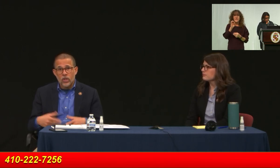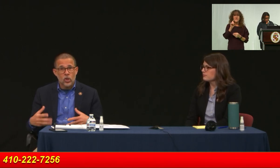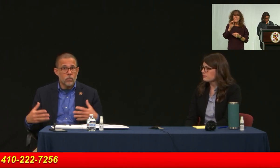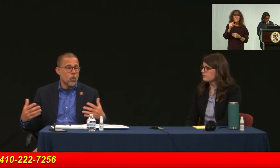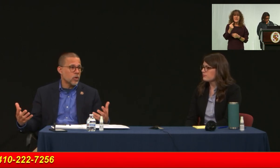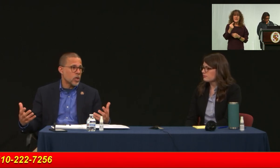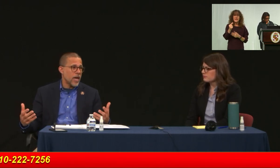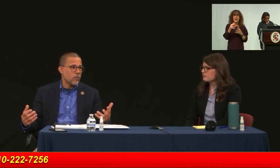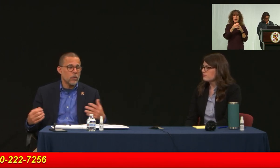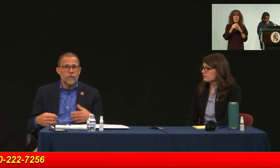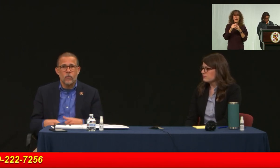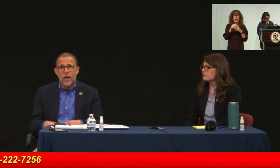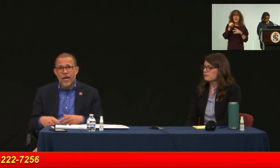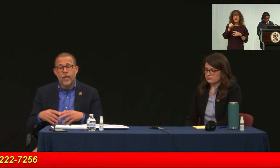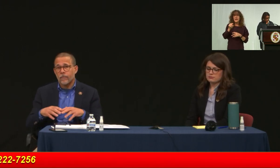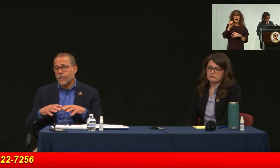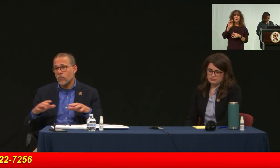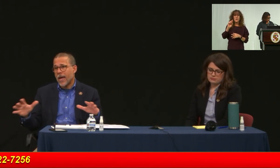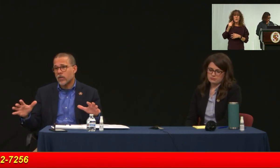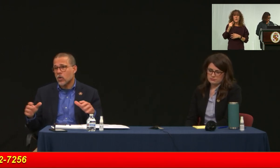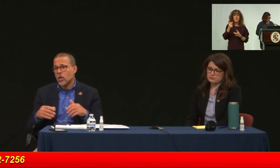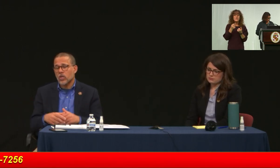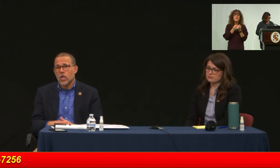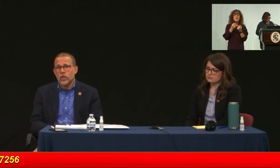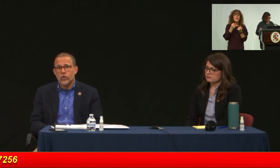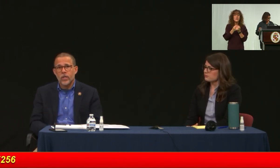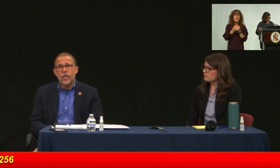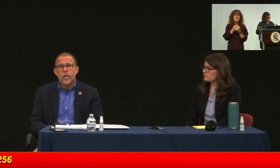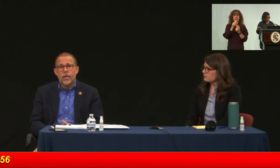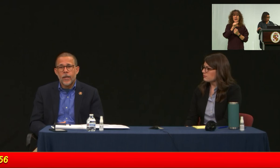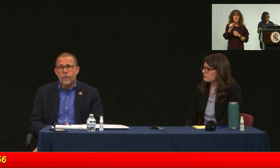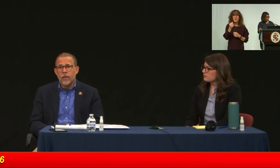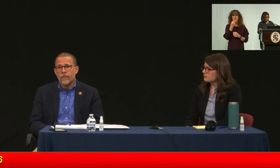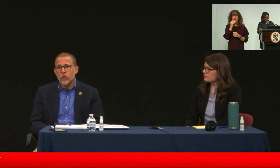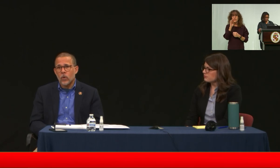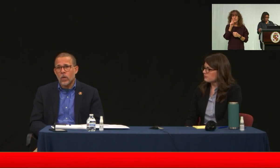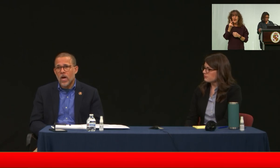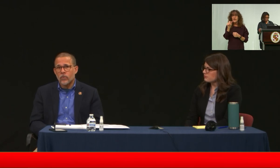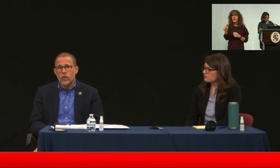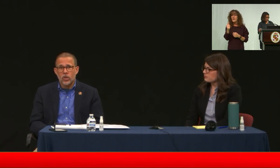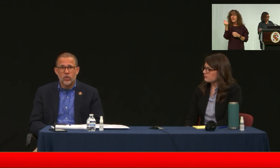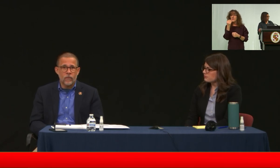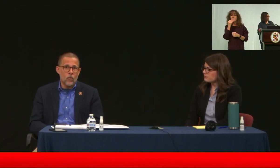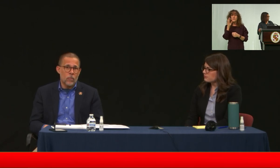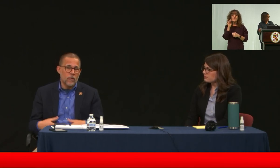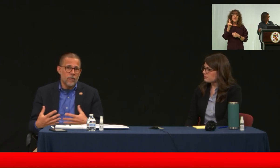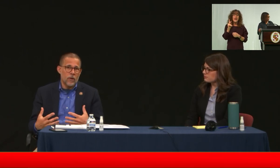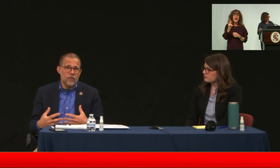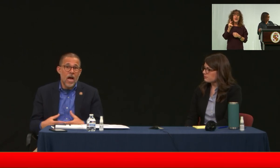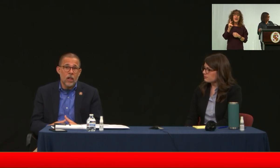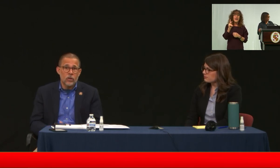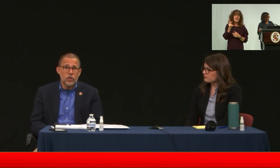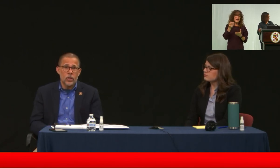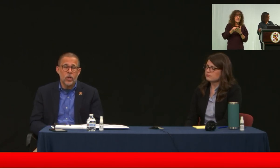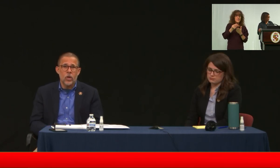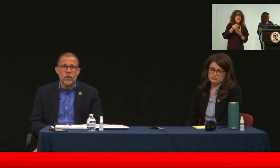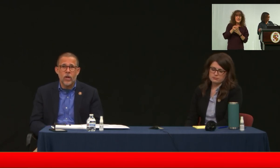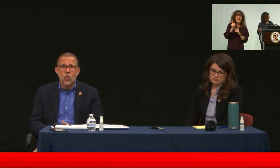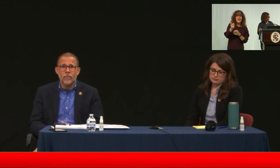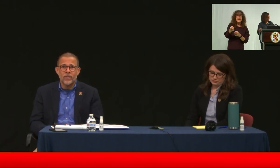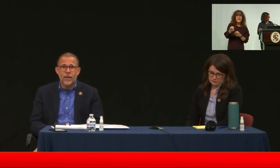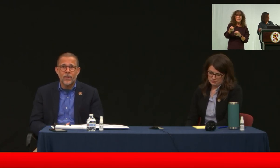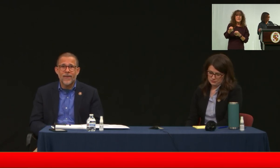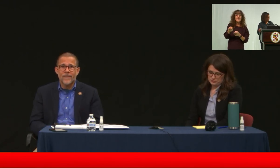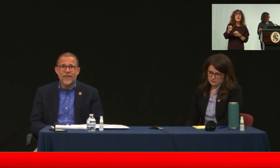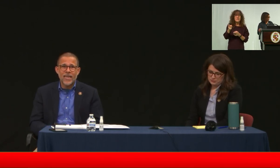feedingamerica.org, which supports the Anne Arundel Food Bank and food banks across the country. If your contribution is in the form of dollars, you can go to